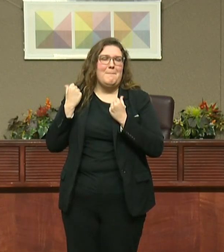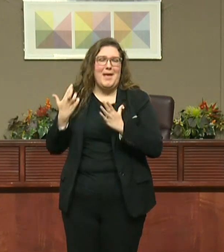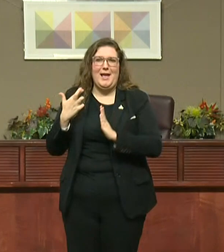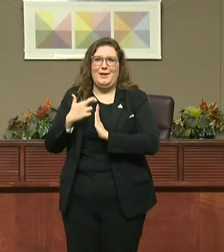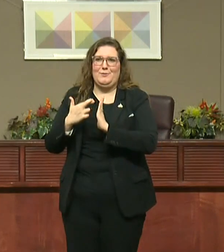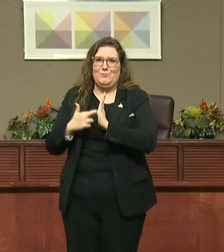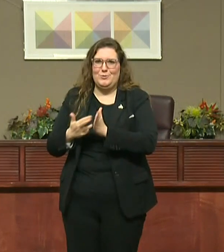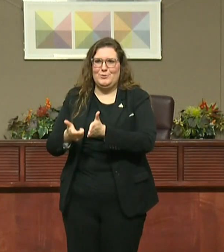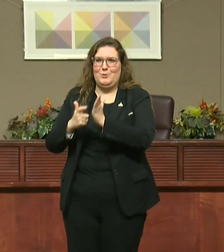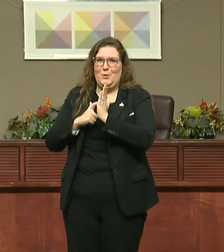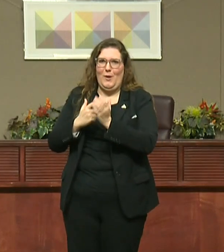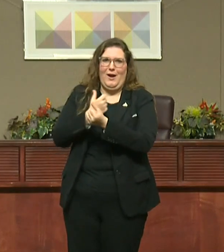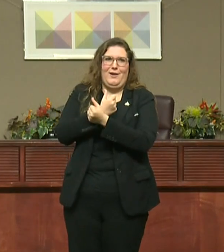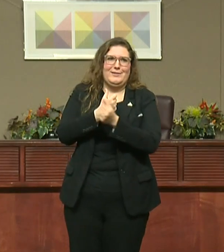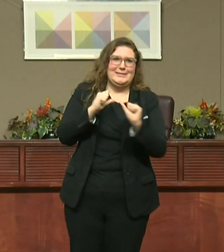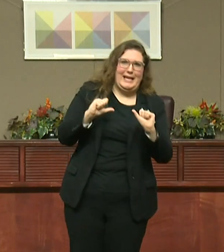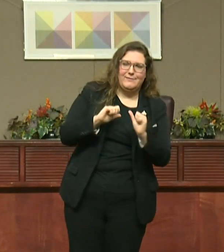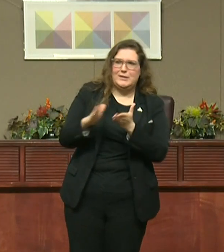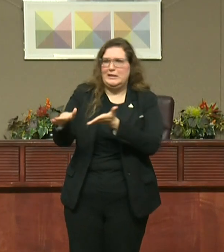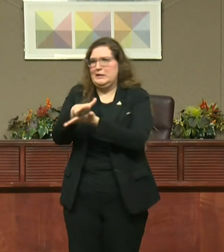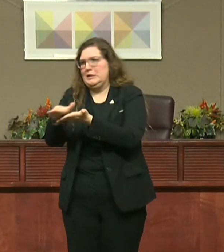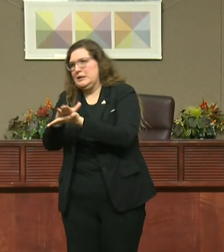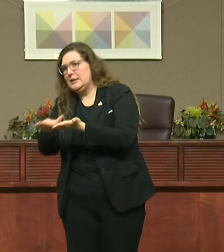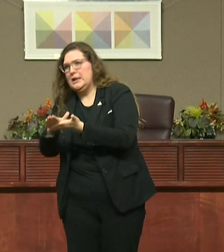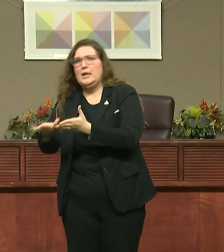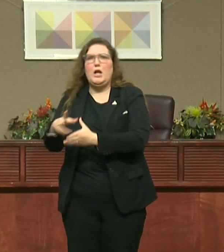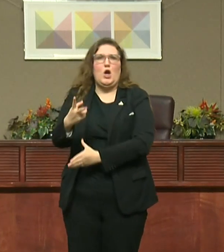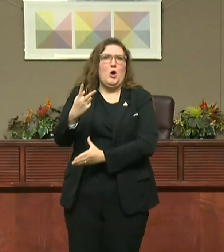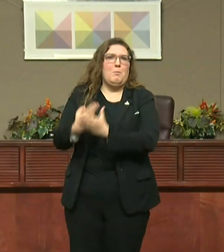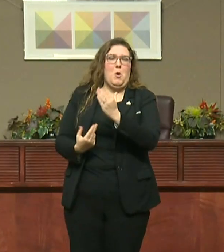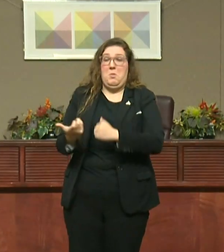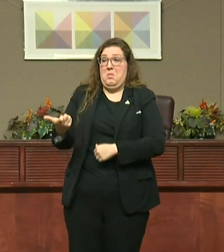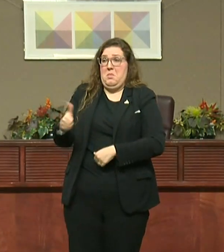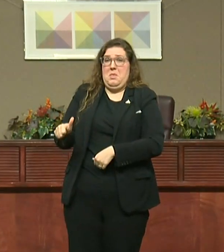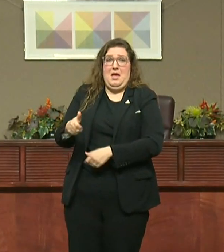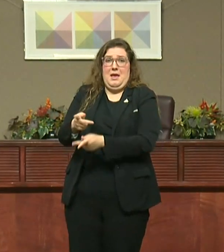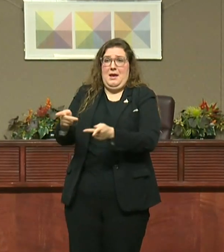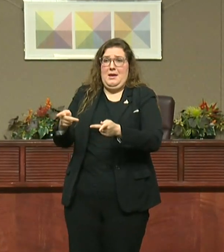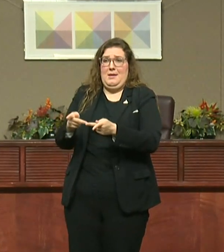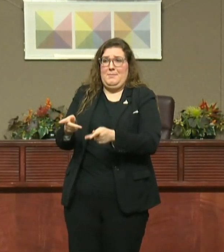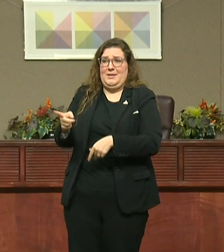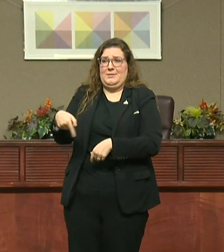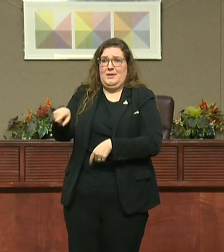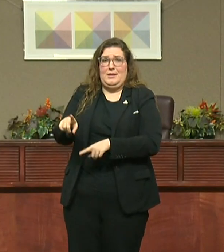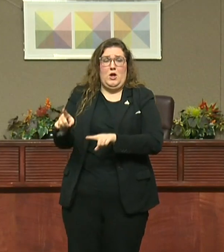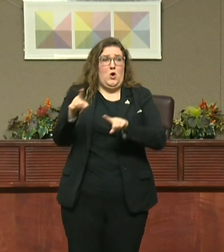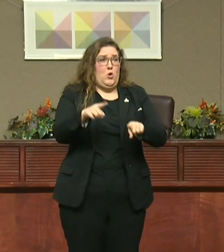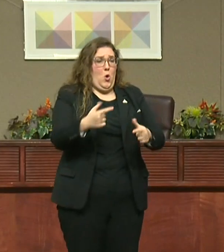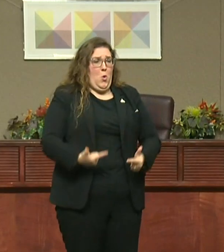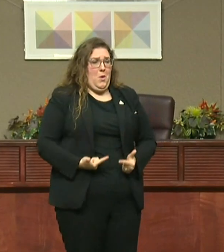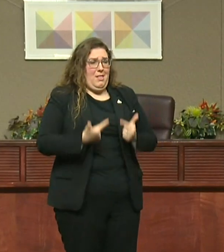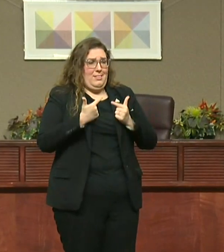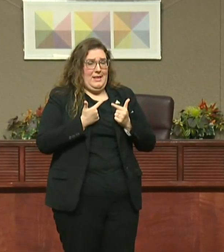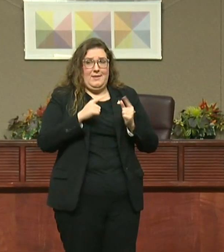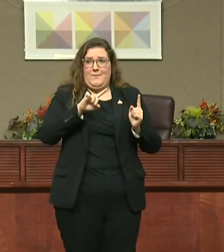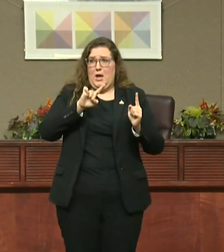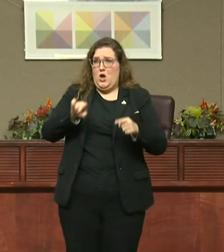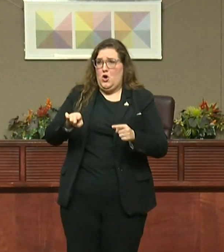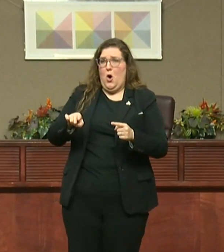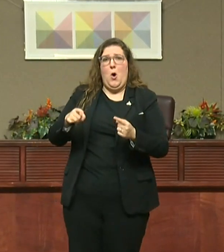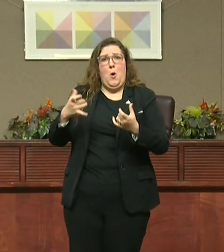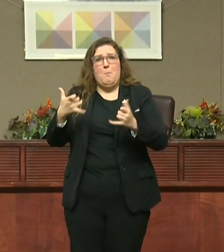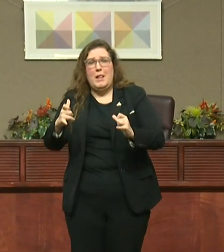sanitation associated with the facilities that they will be living in and playing in, so